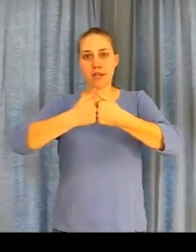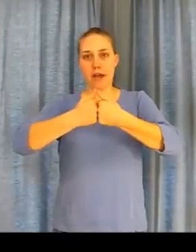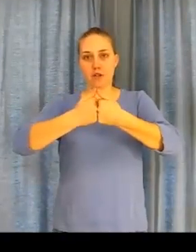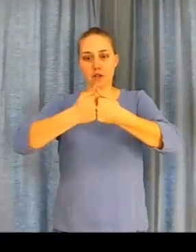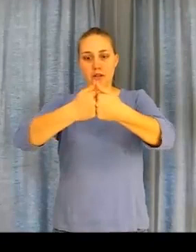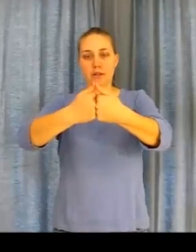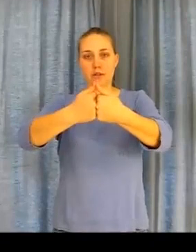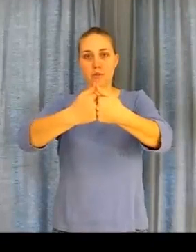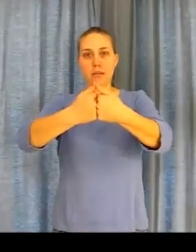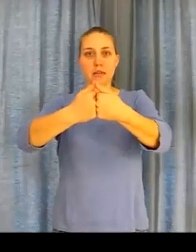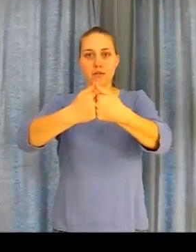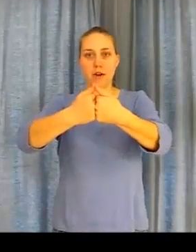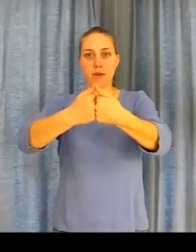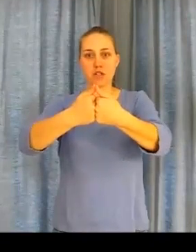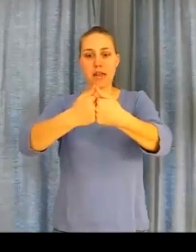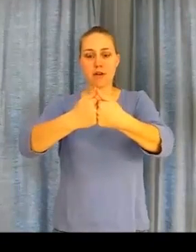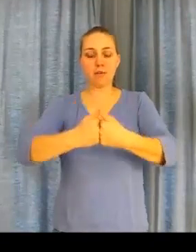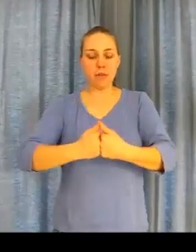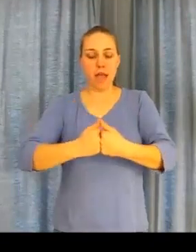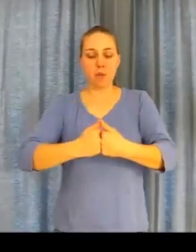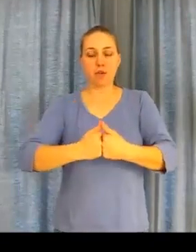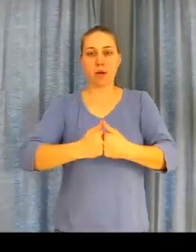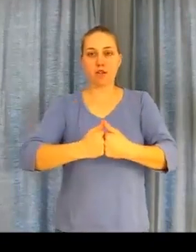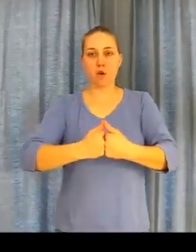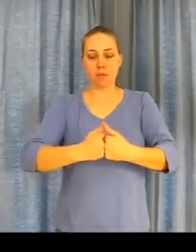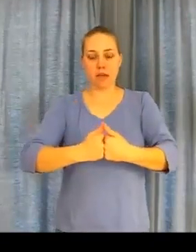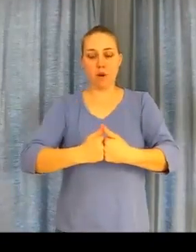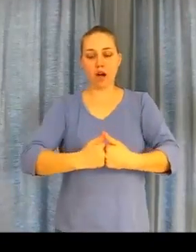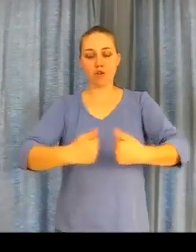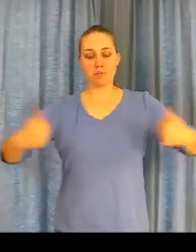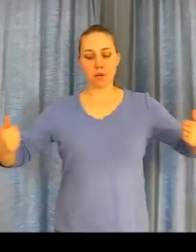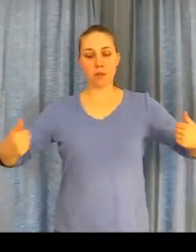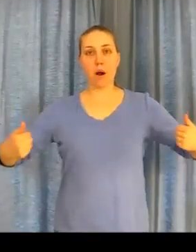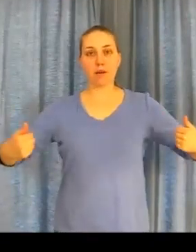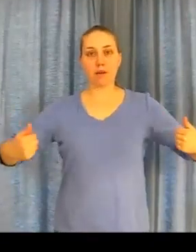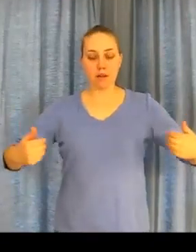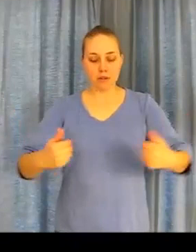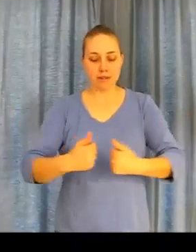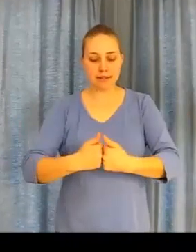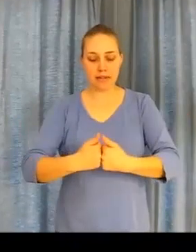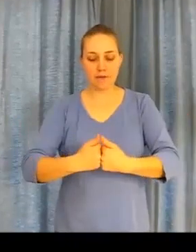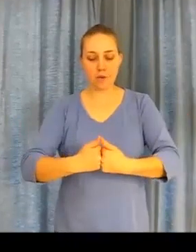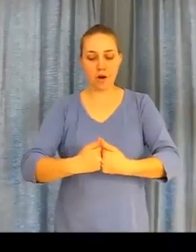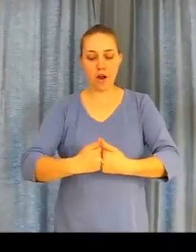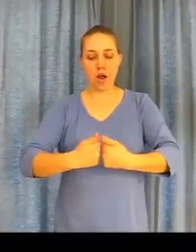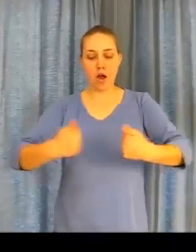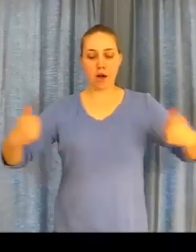touch. This would be very much together. And when you want to show it being apart, you just pull it apart. So this is a sign for